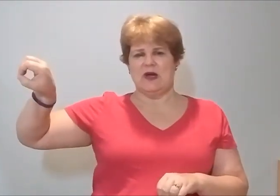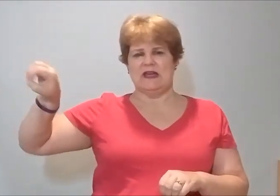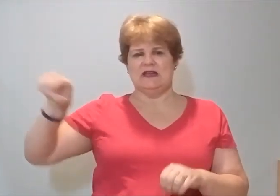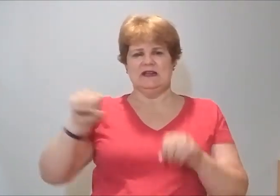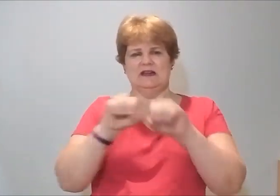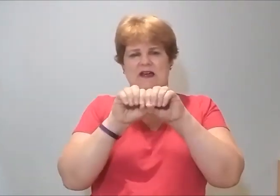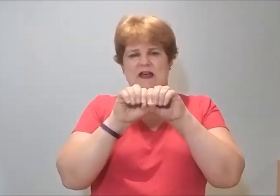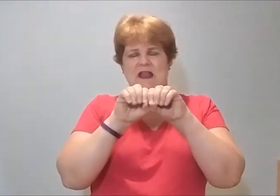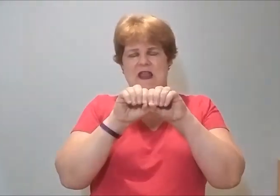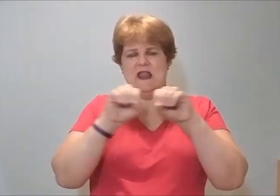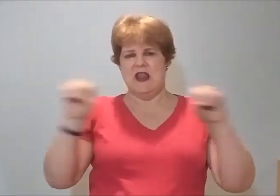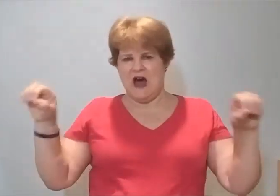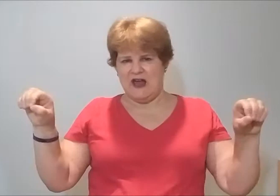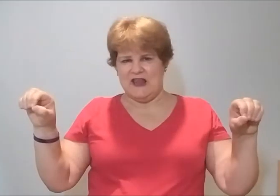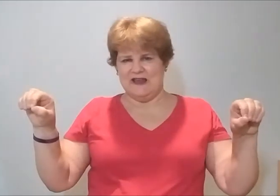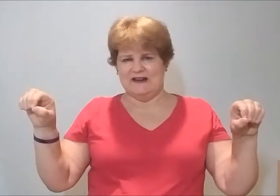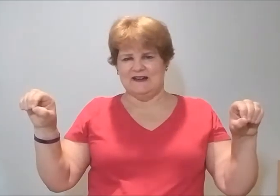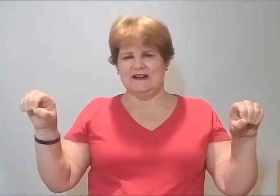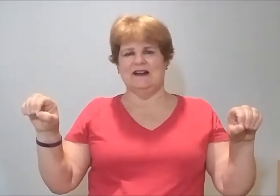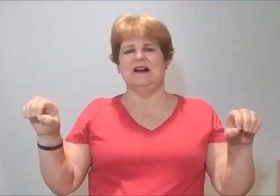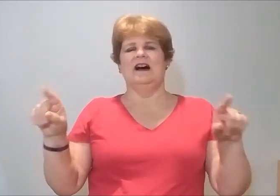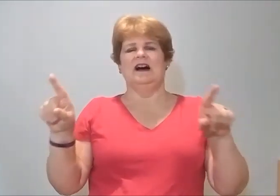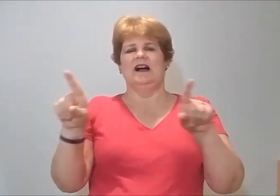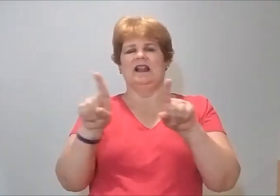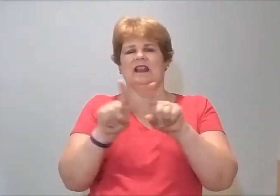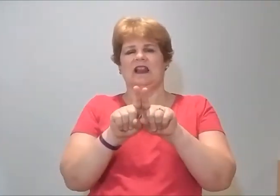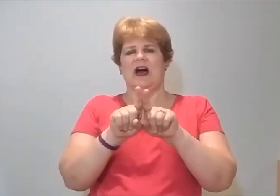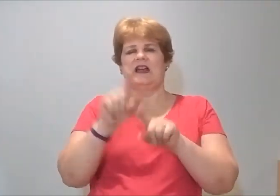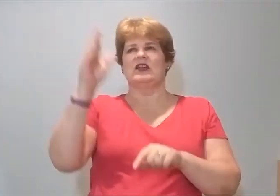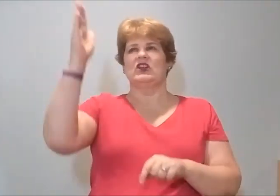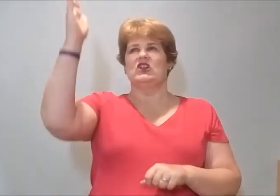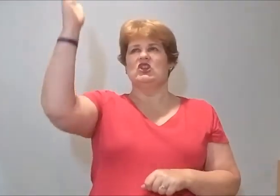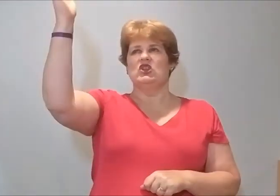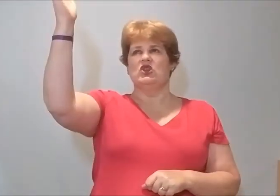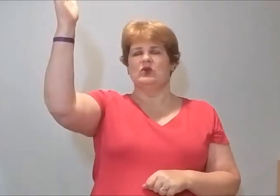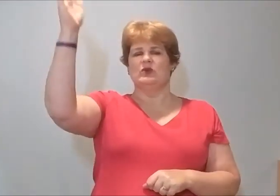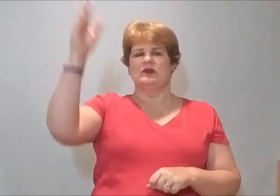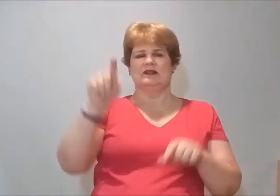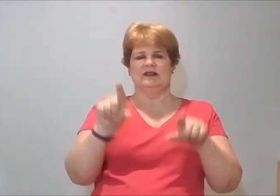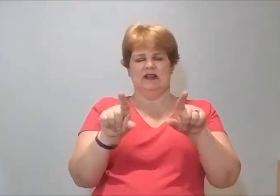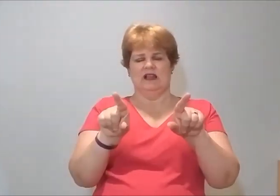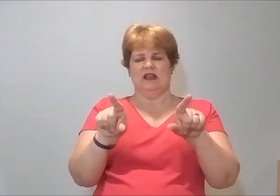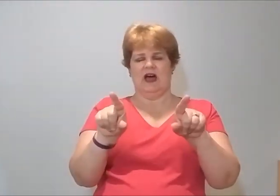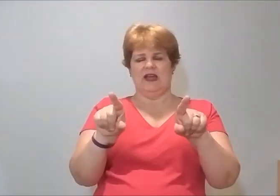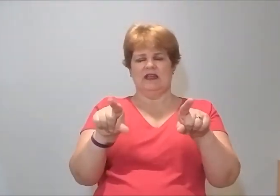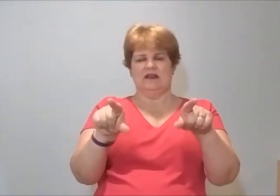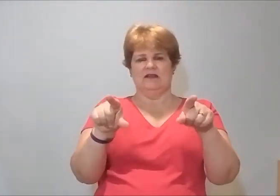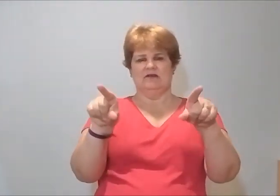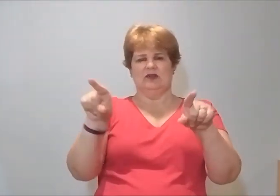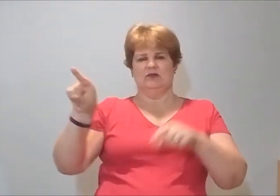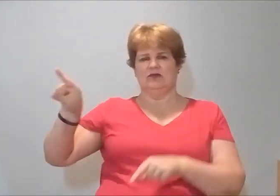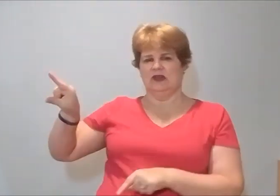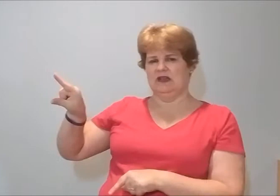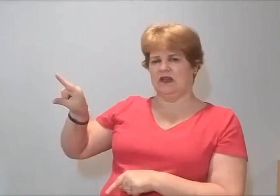hand, none like you. Like, index